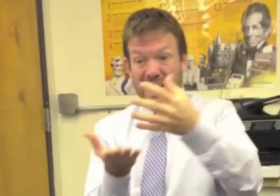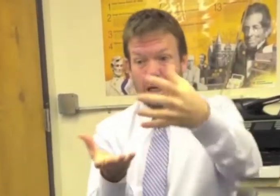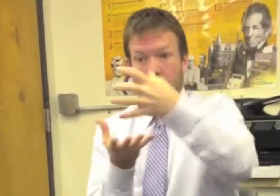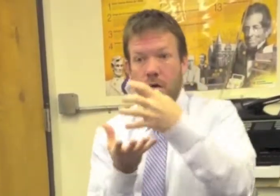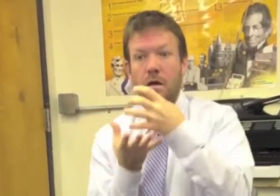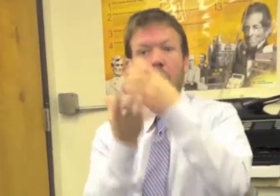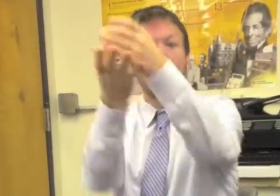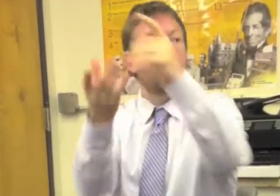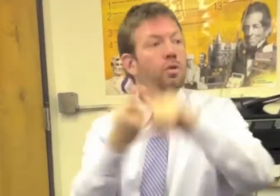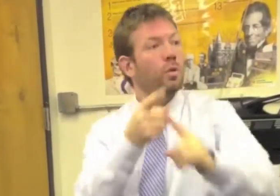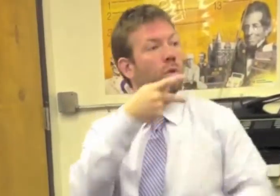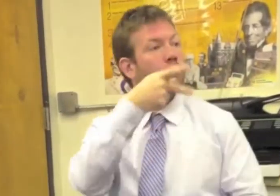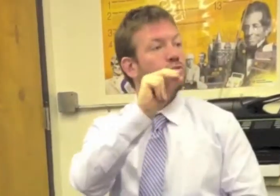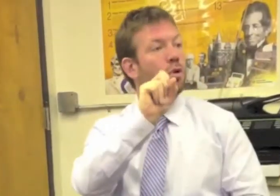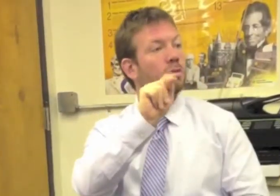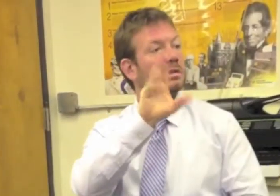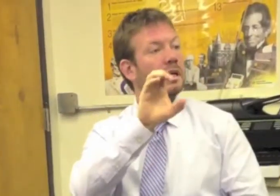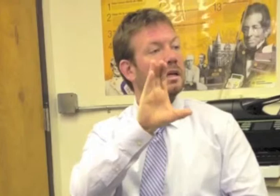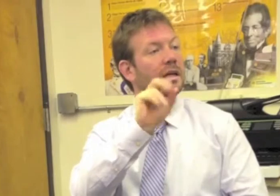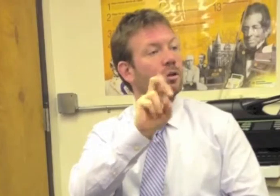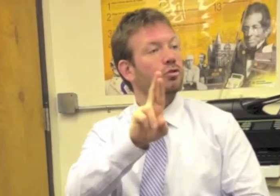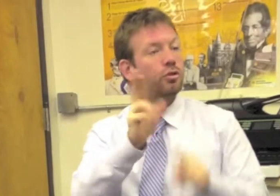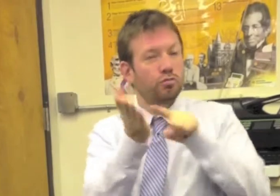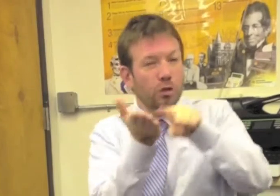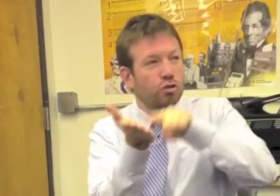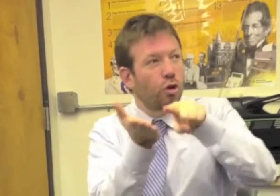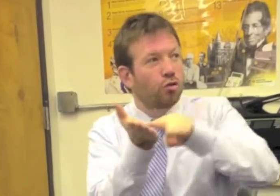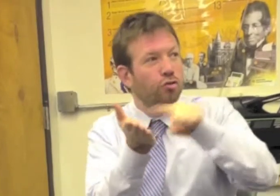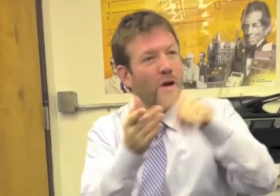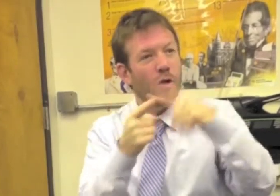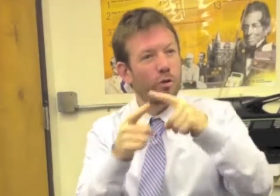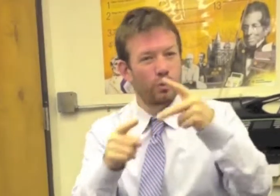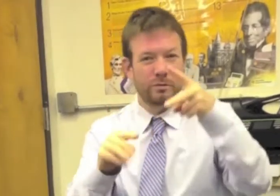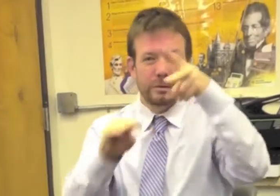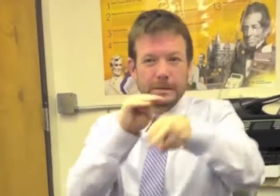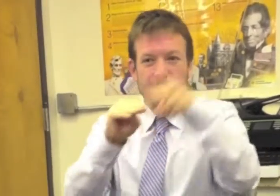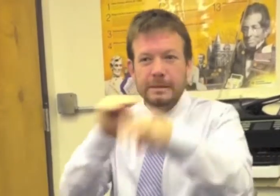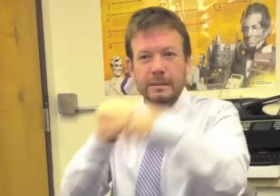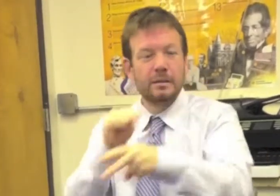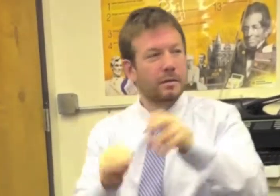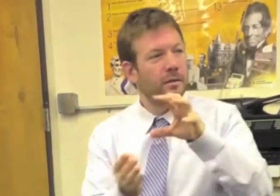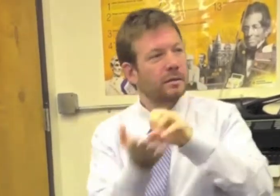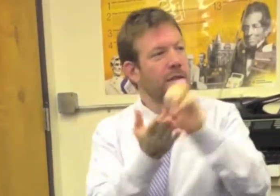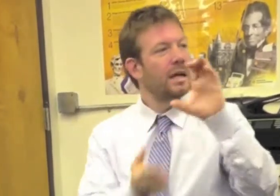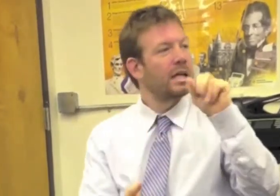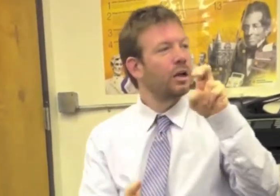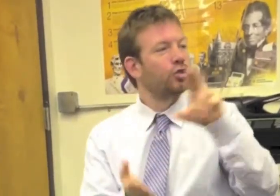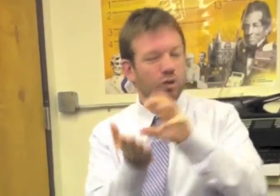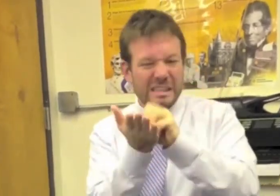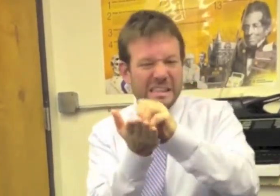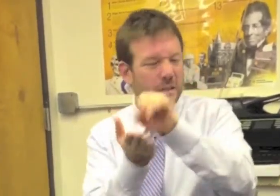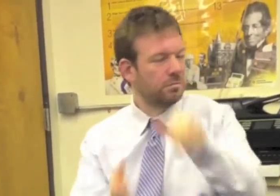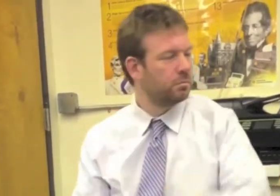Shave November. And so we can raise funds to go forward for prostate cancer and their research.